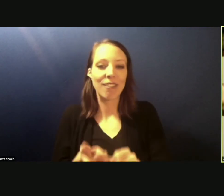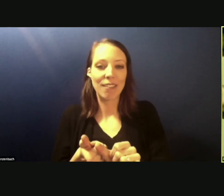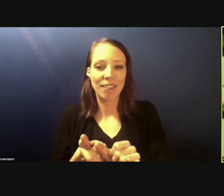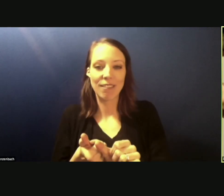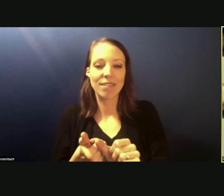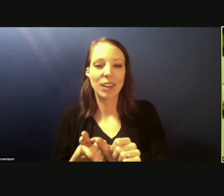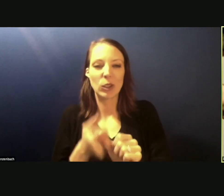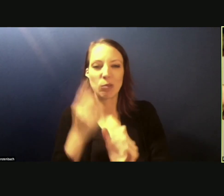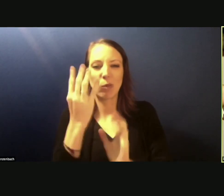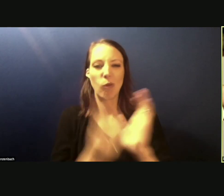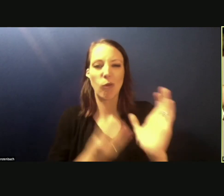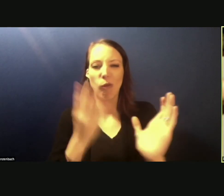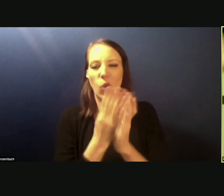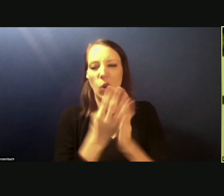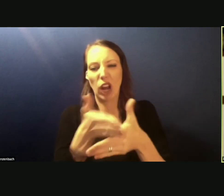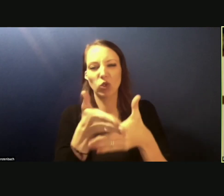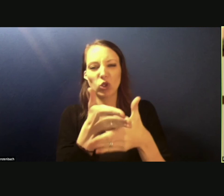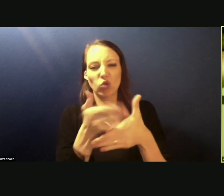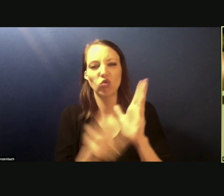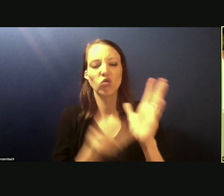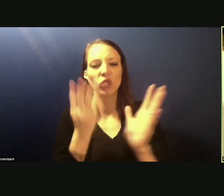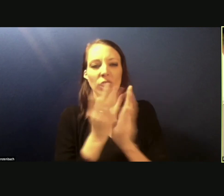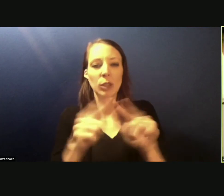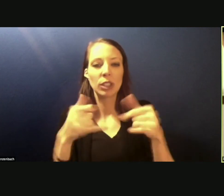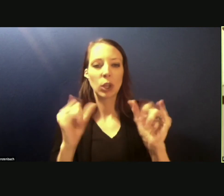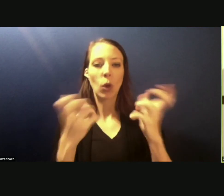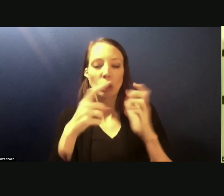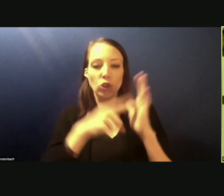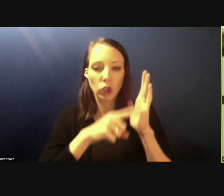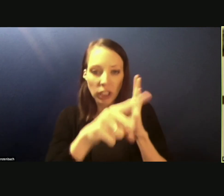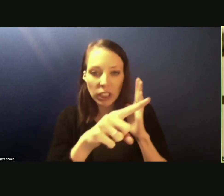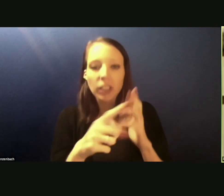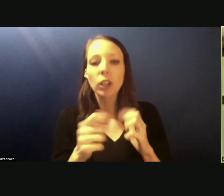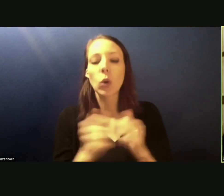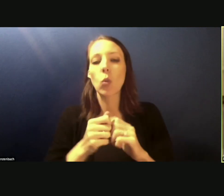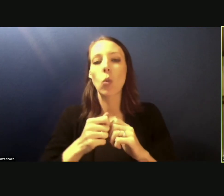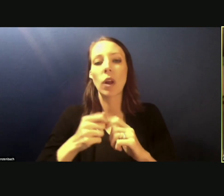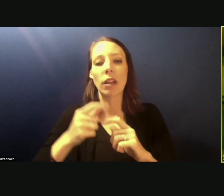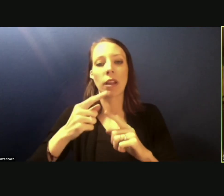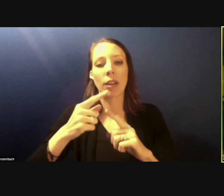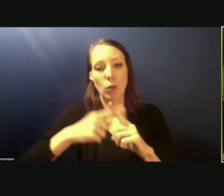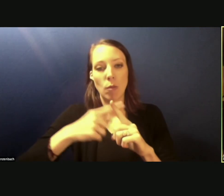about 4 hours on average, you know. But you still want to check with your thermometer